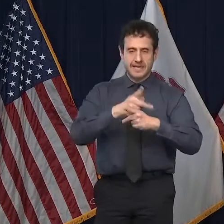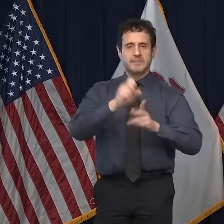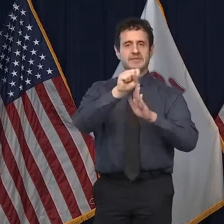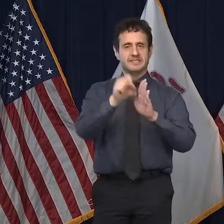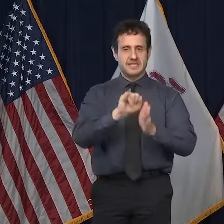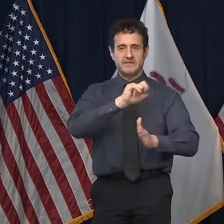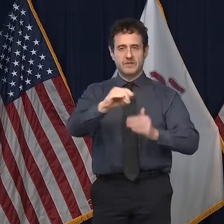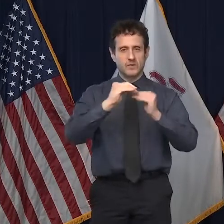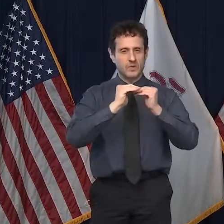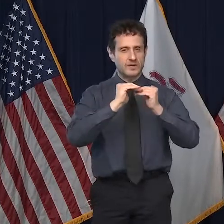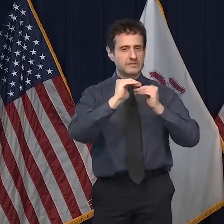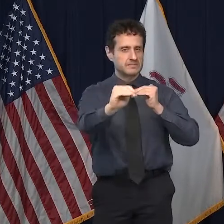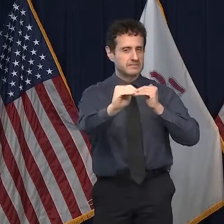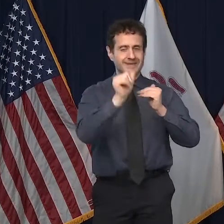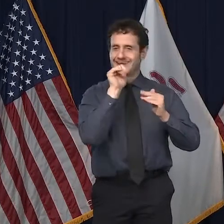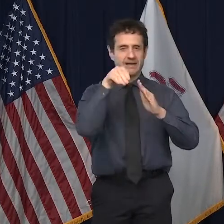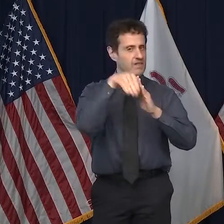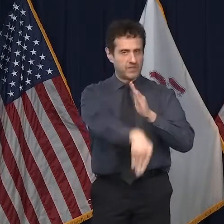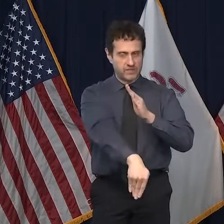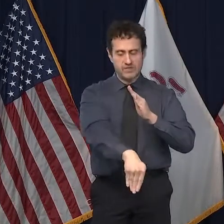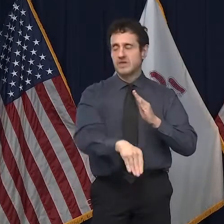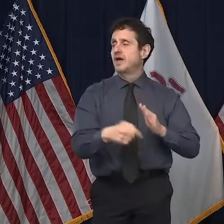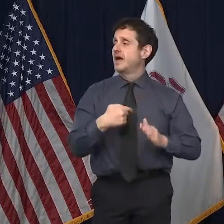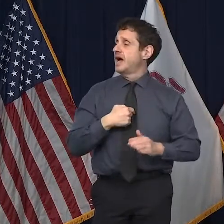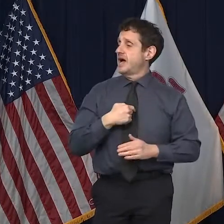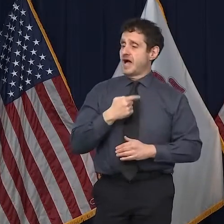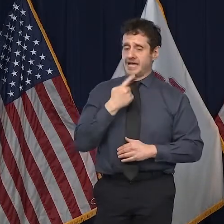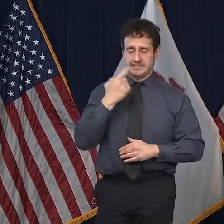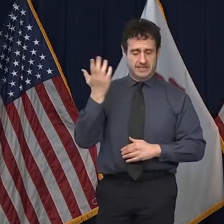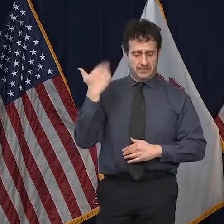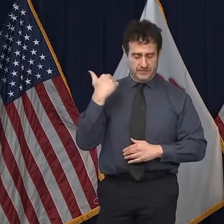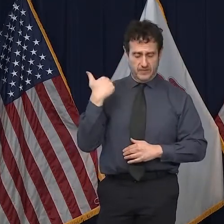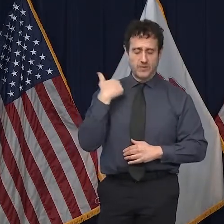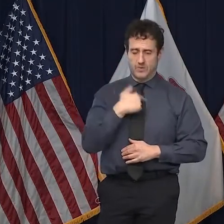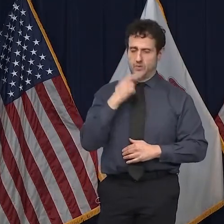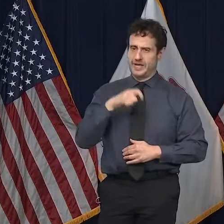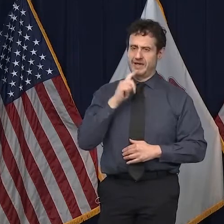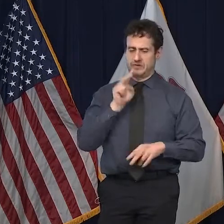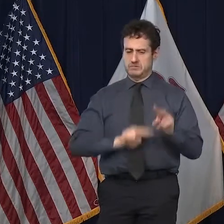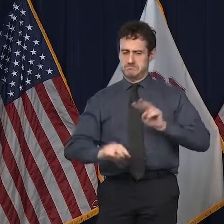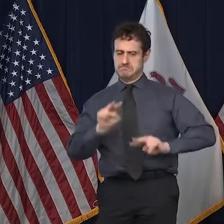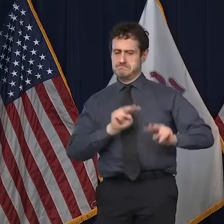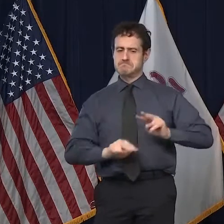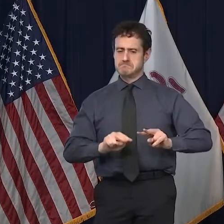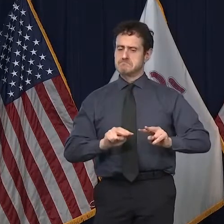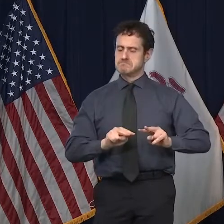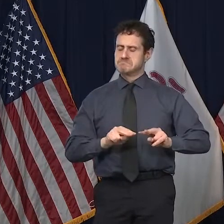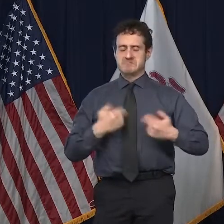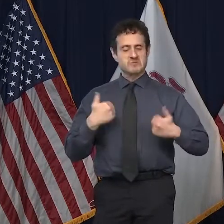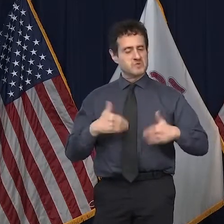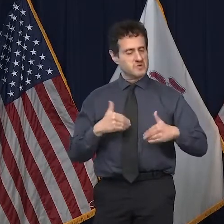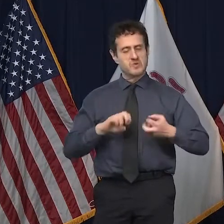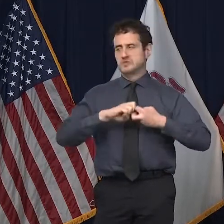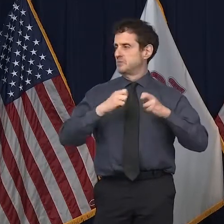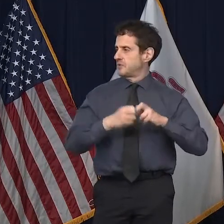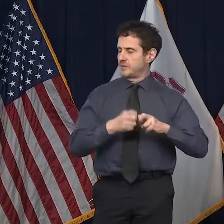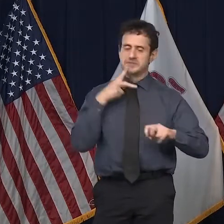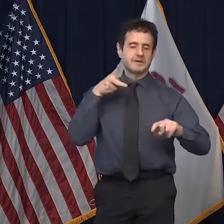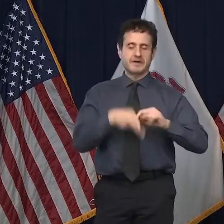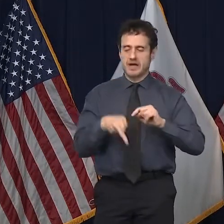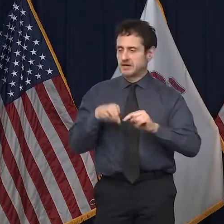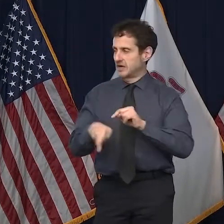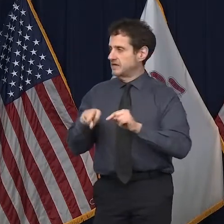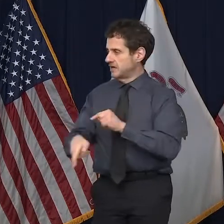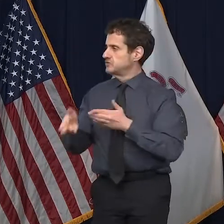state. And so, as I said before, we're going to have to look at some deep and painful cuts because of what